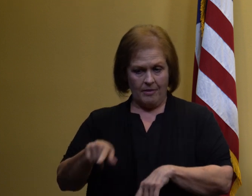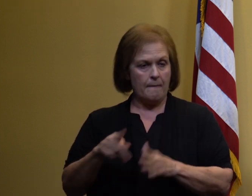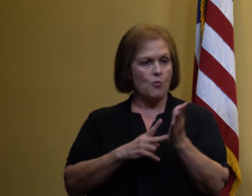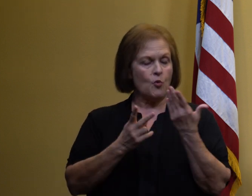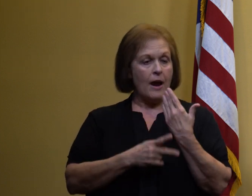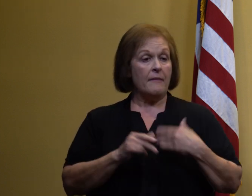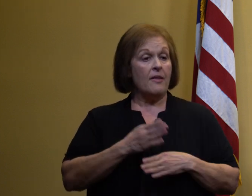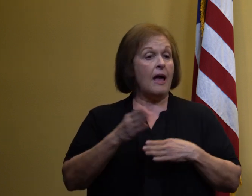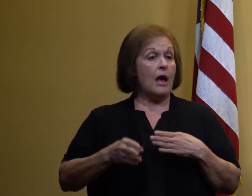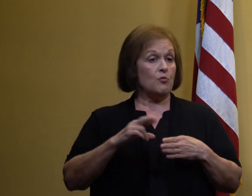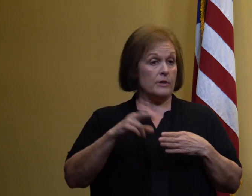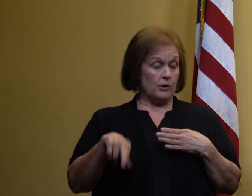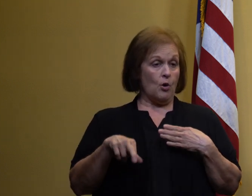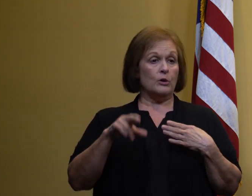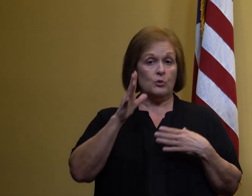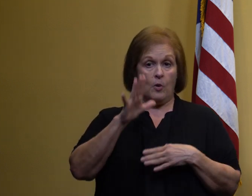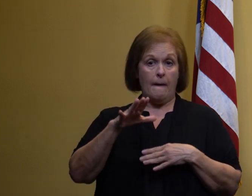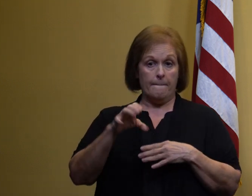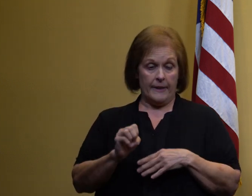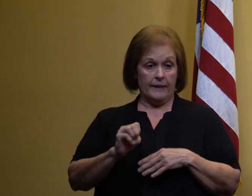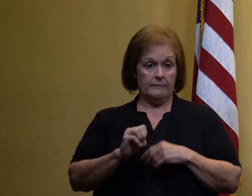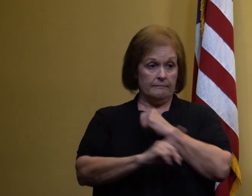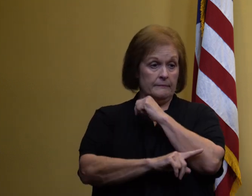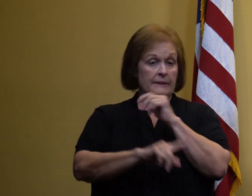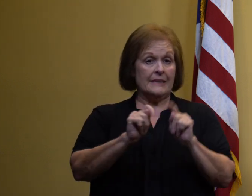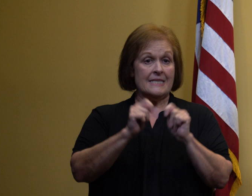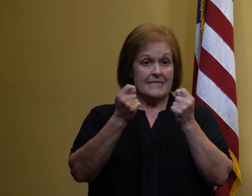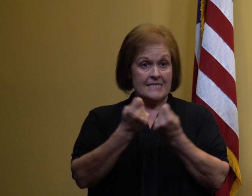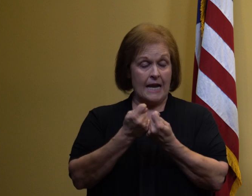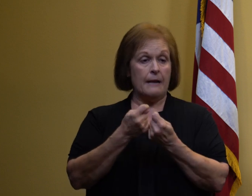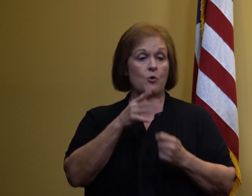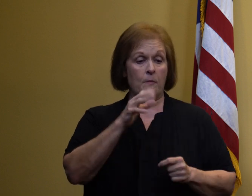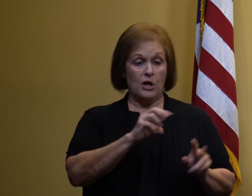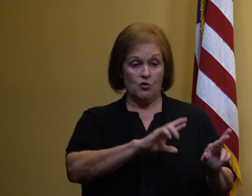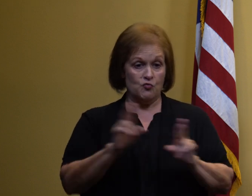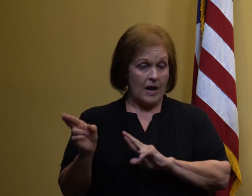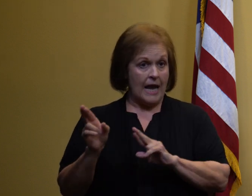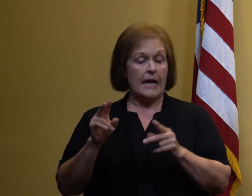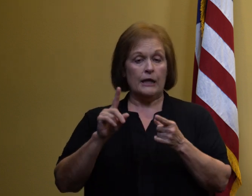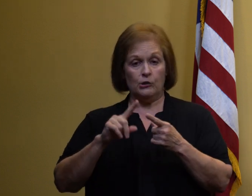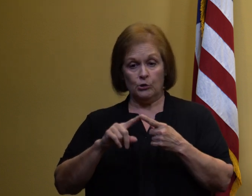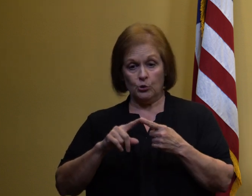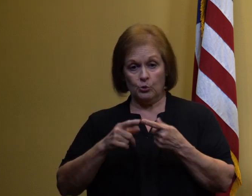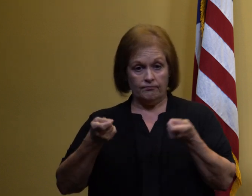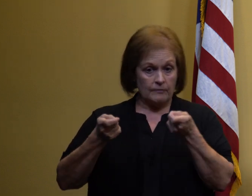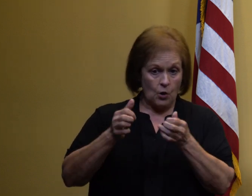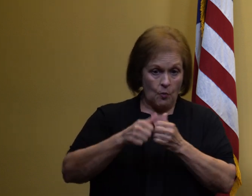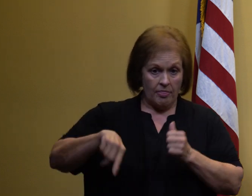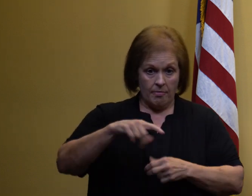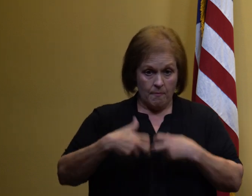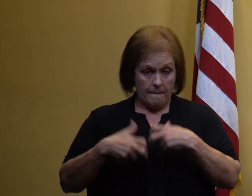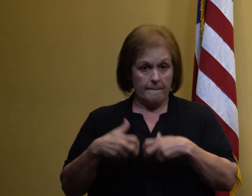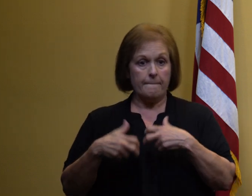The end result will be a multidisciplinary team well-equipped to handle these complex circumstances and more